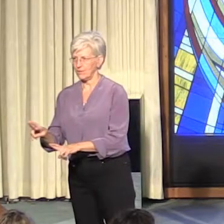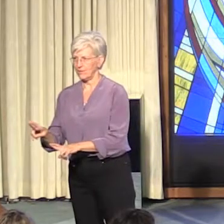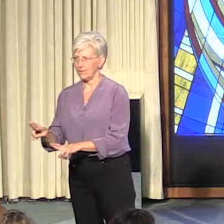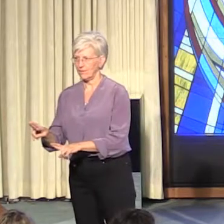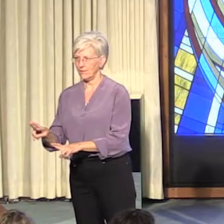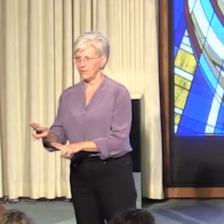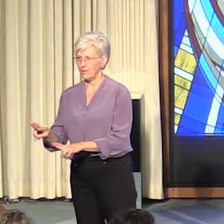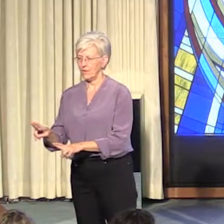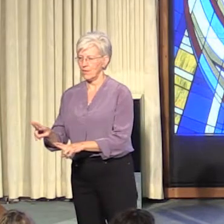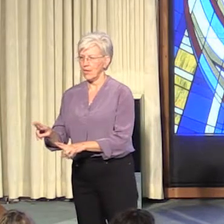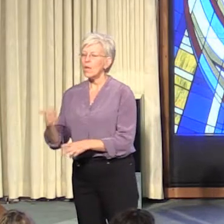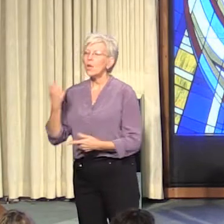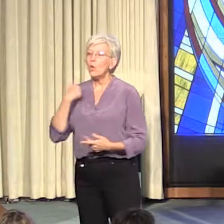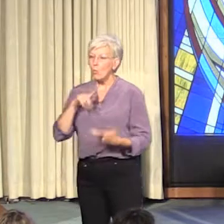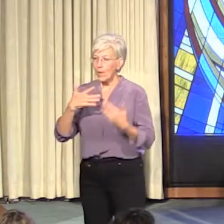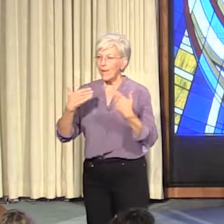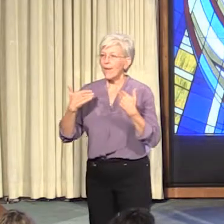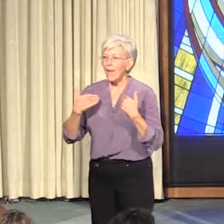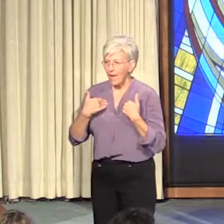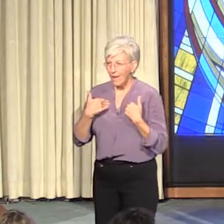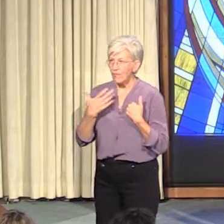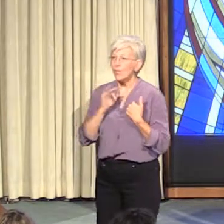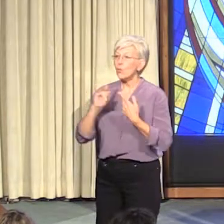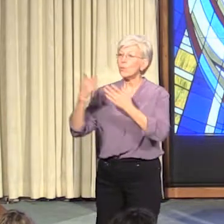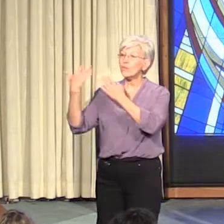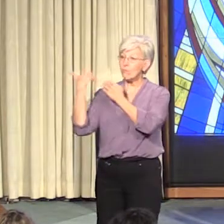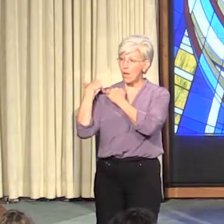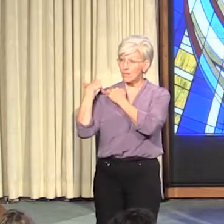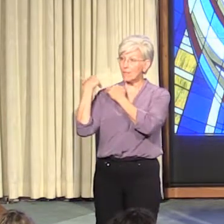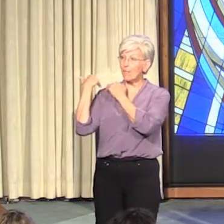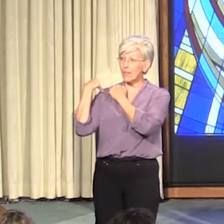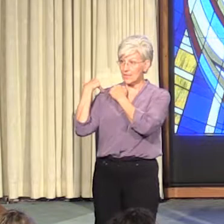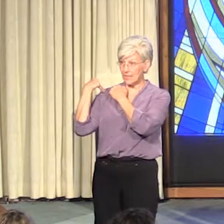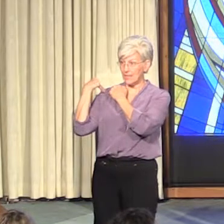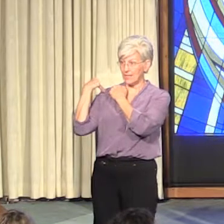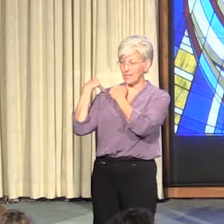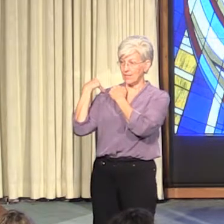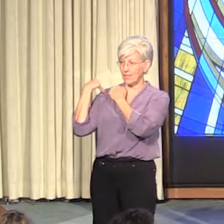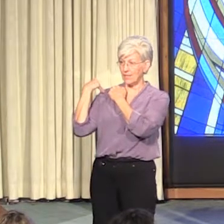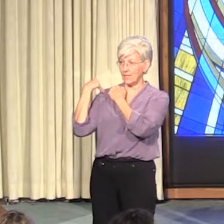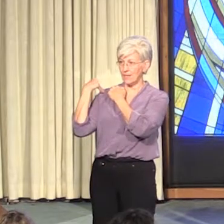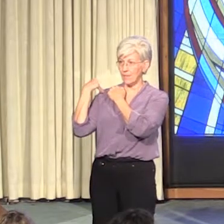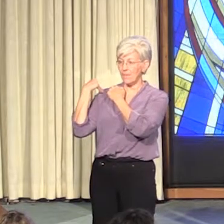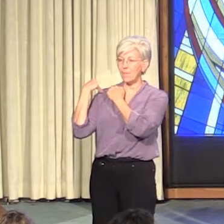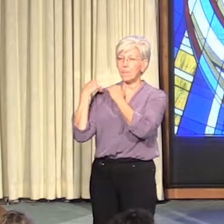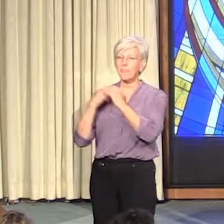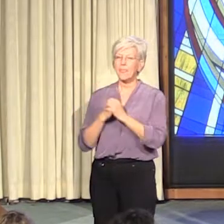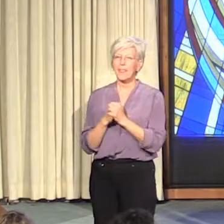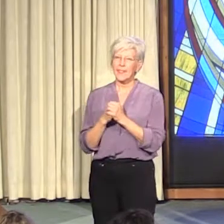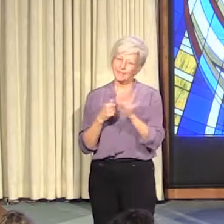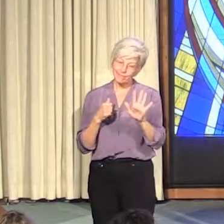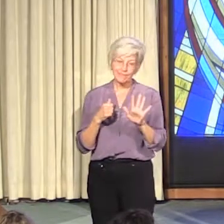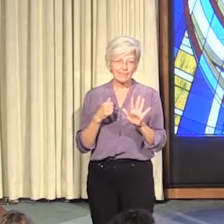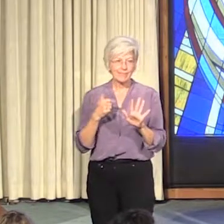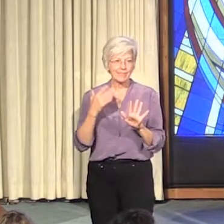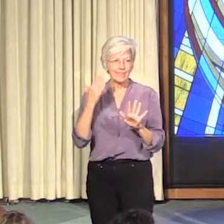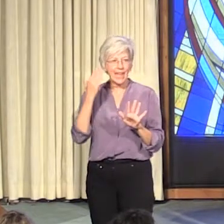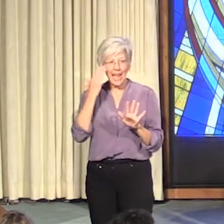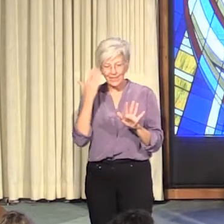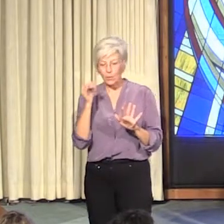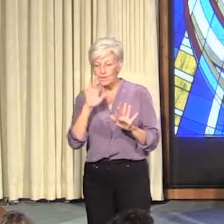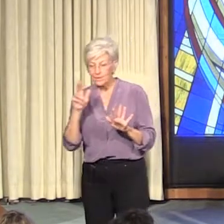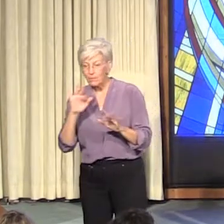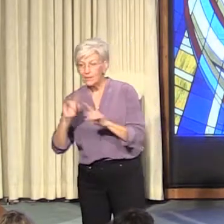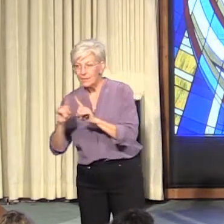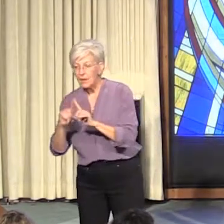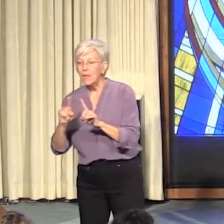We have the responsibility which I know this is spelled differently, but